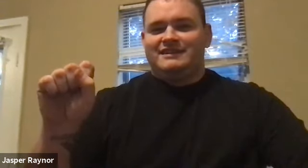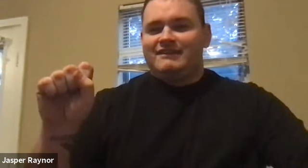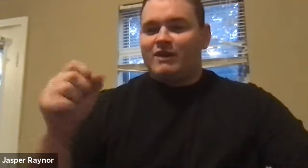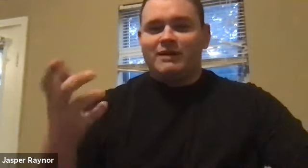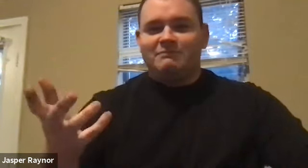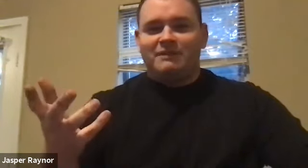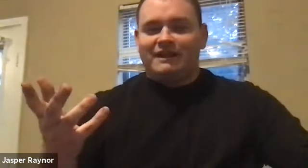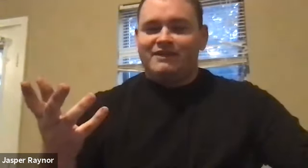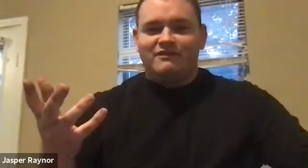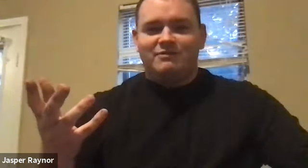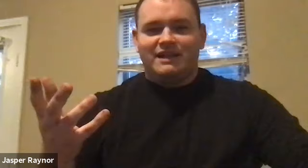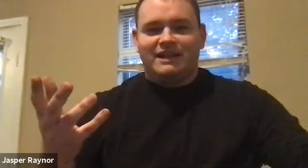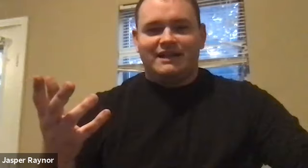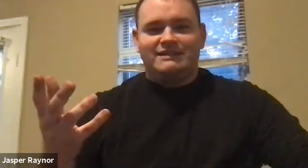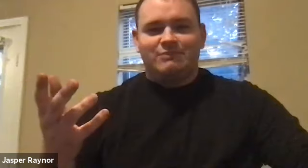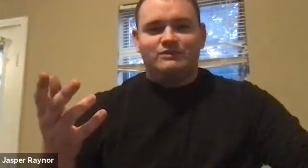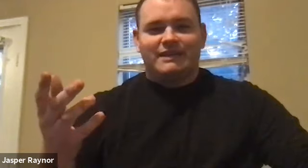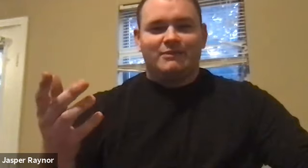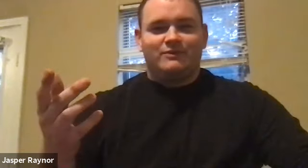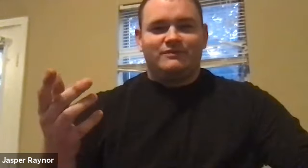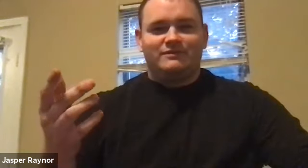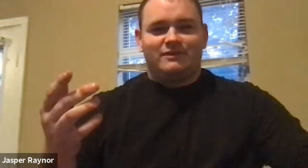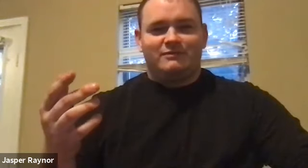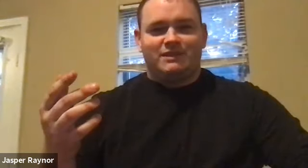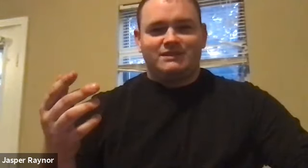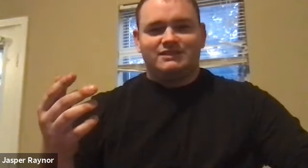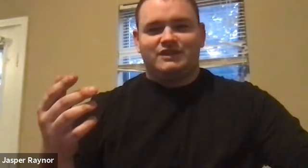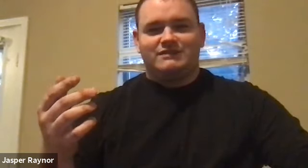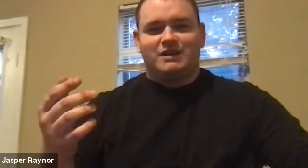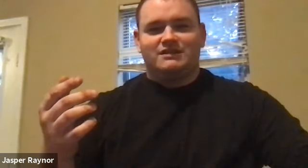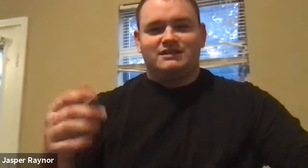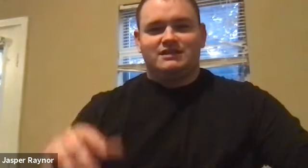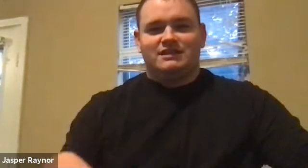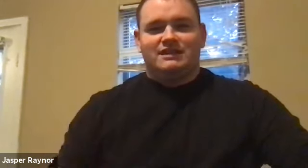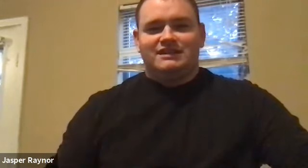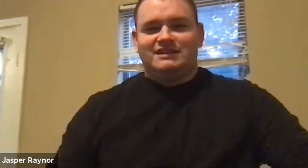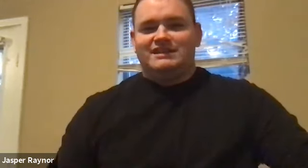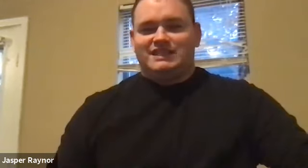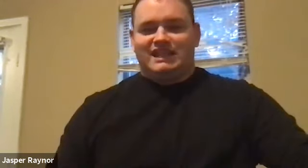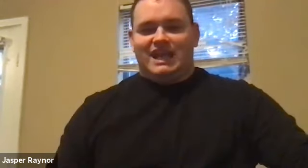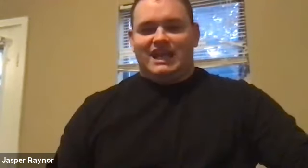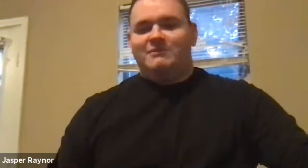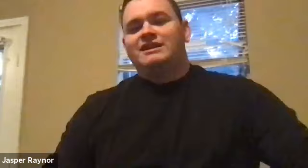Have y'all ever played like an EA Sports game on PlayStation or Xbox? No. It's in the game.